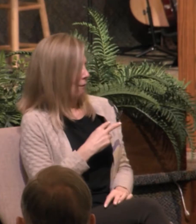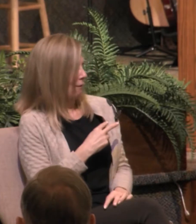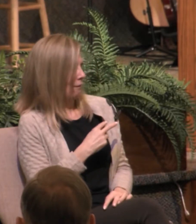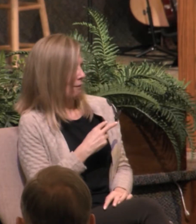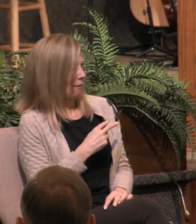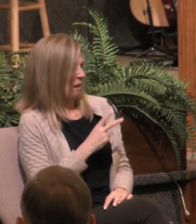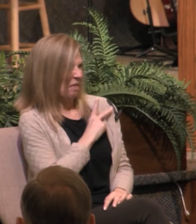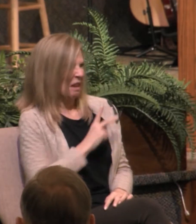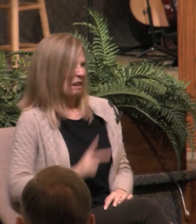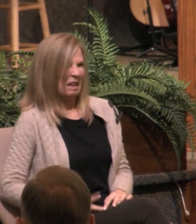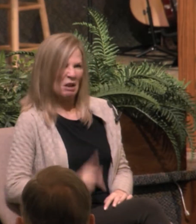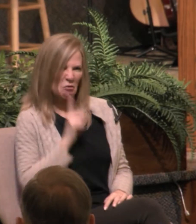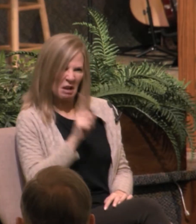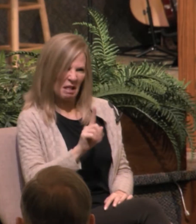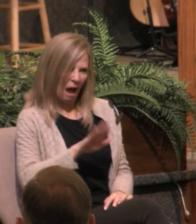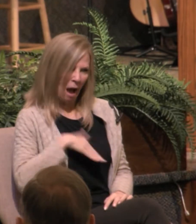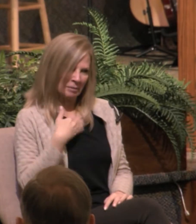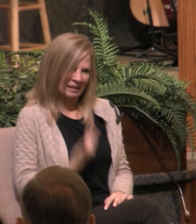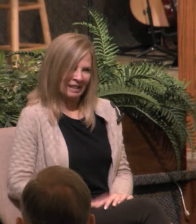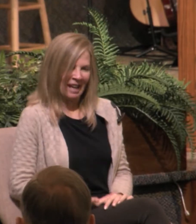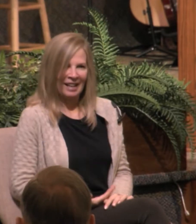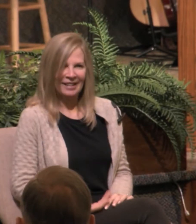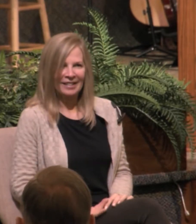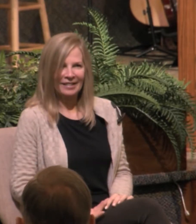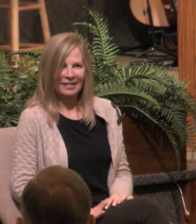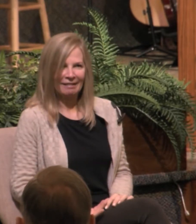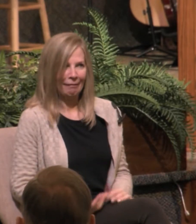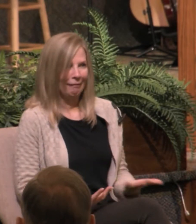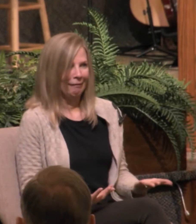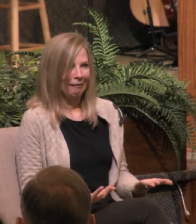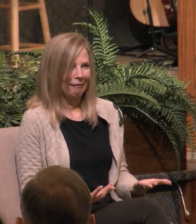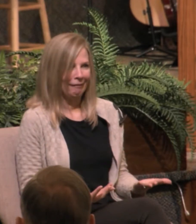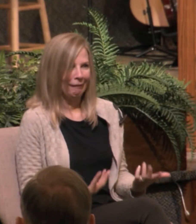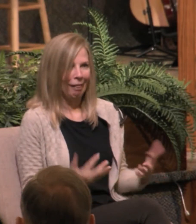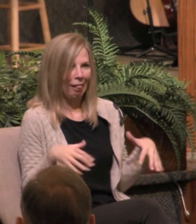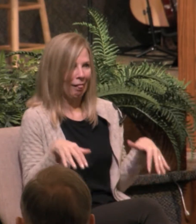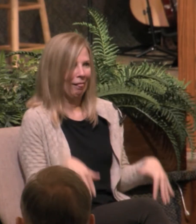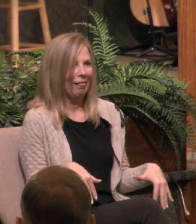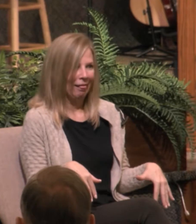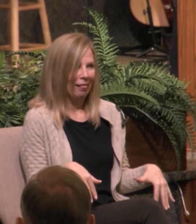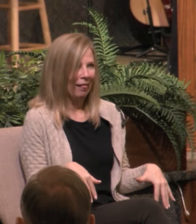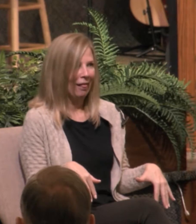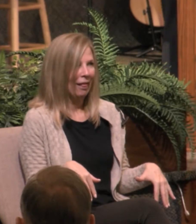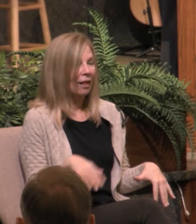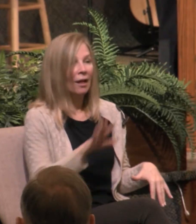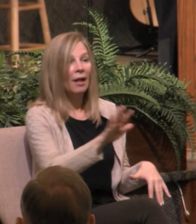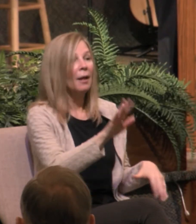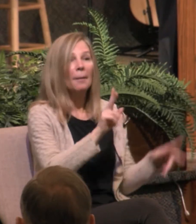and a king who was really upset. And what was the reaction of the people?